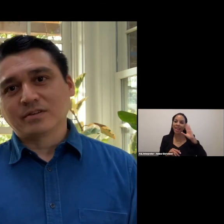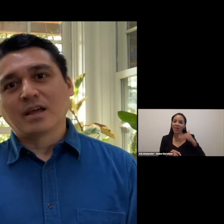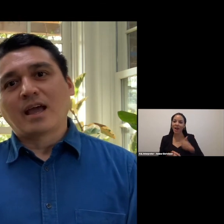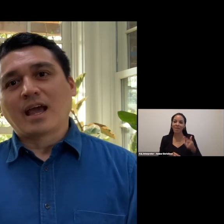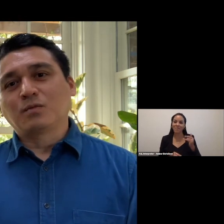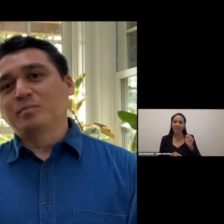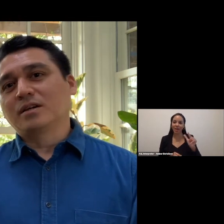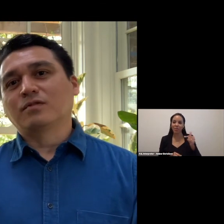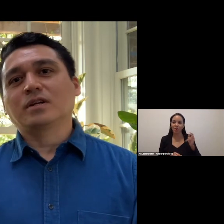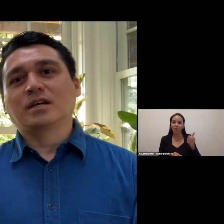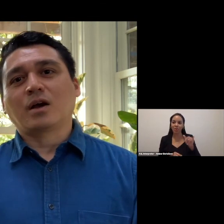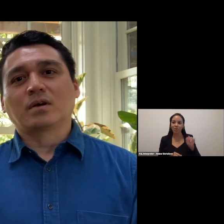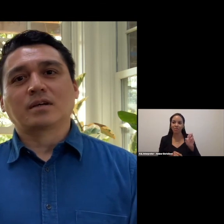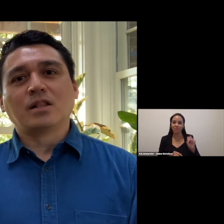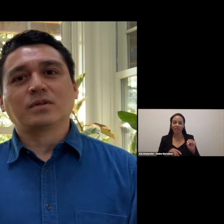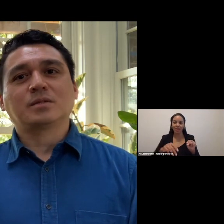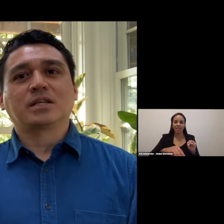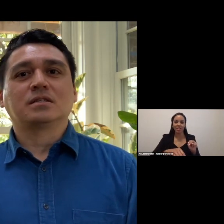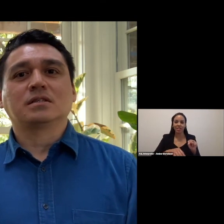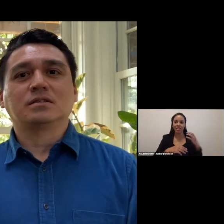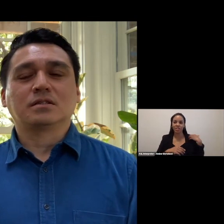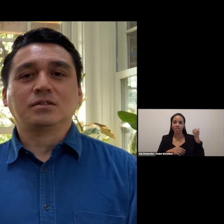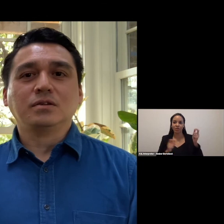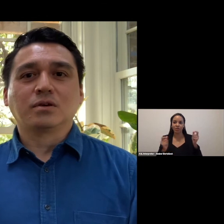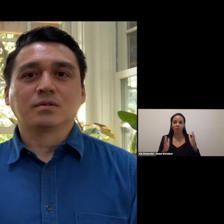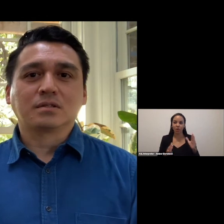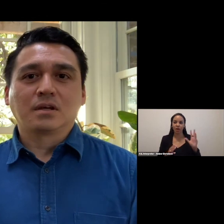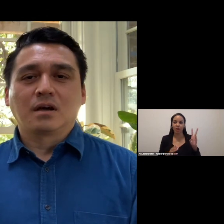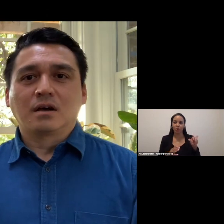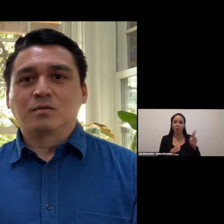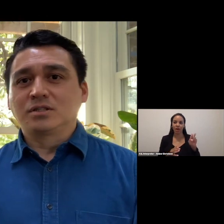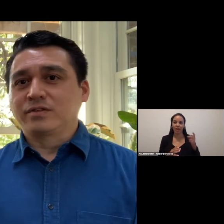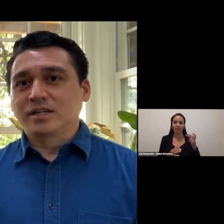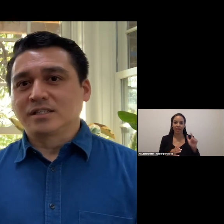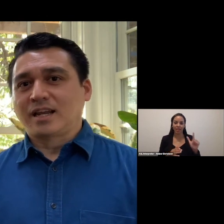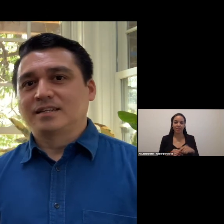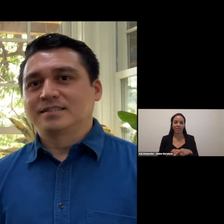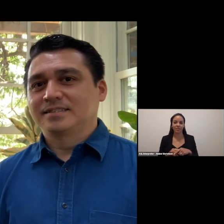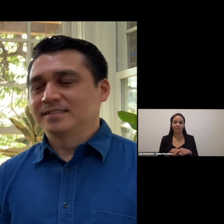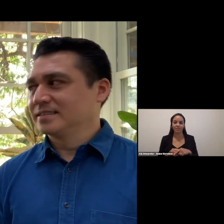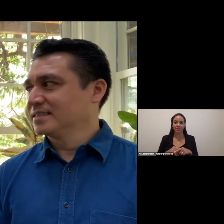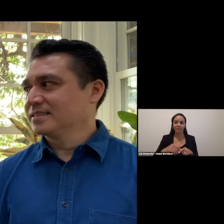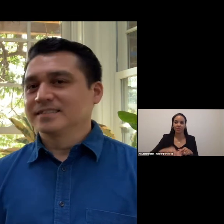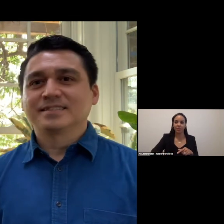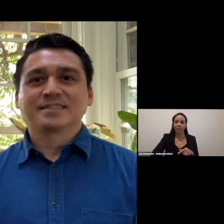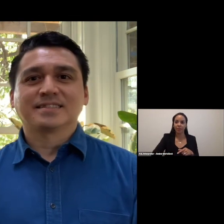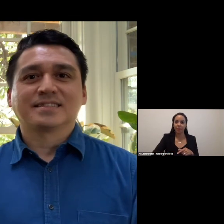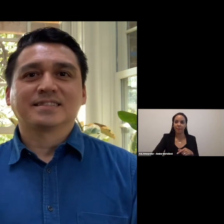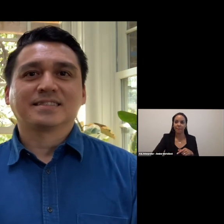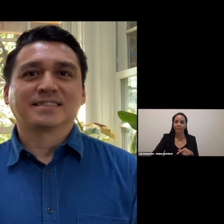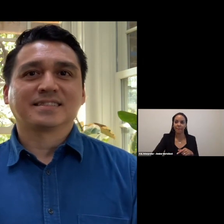Believe, and we'll be converting our gallery spaces into studios, which is very exciting. It sure